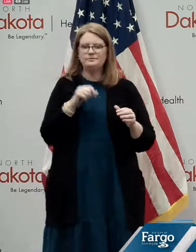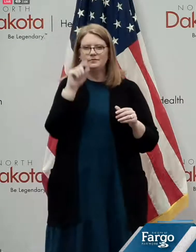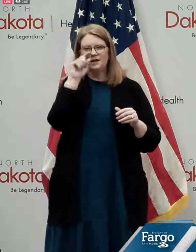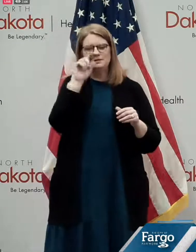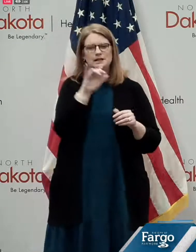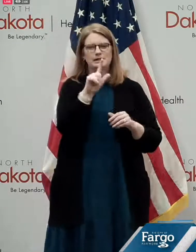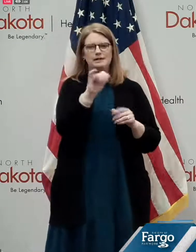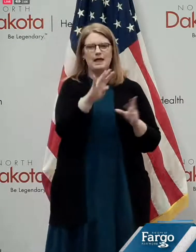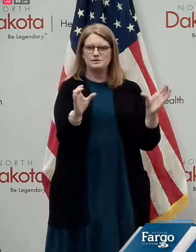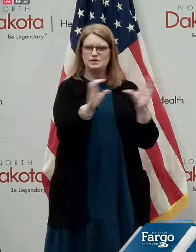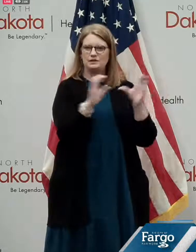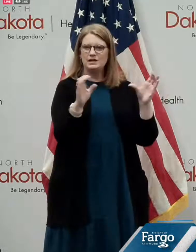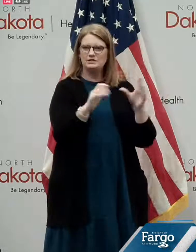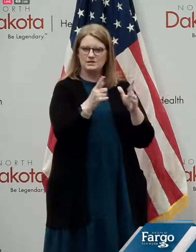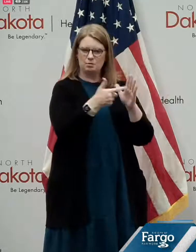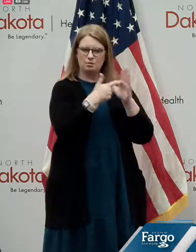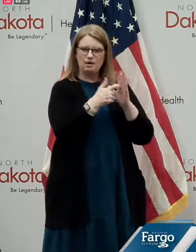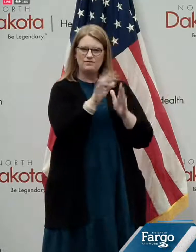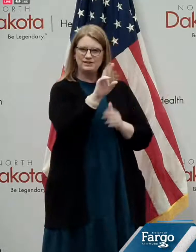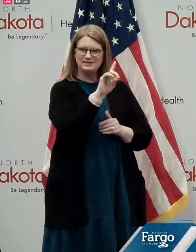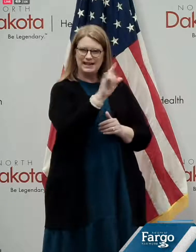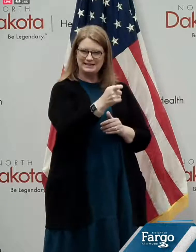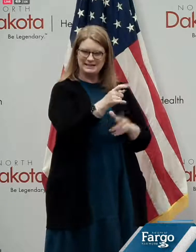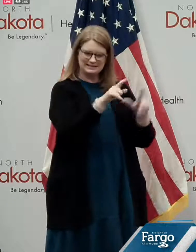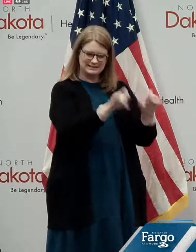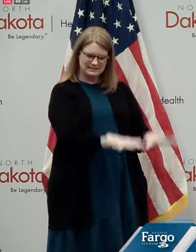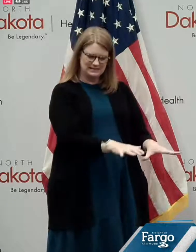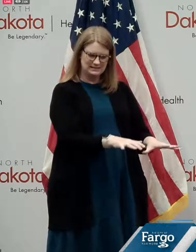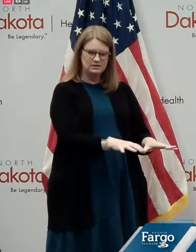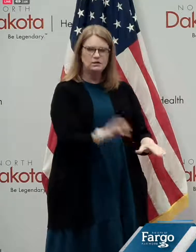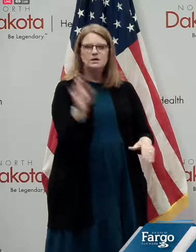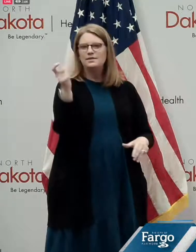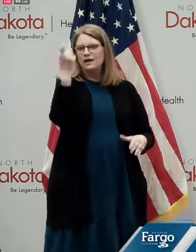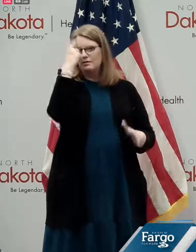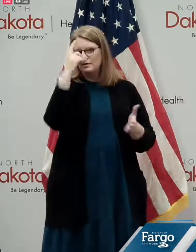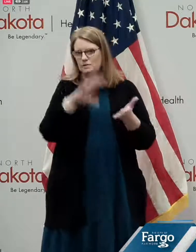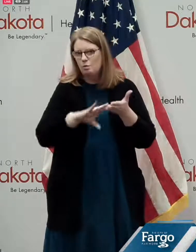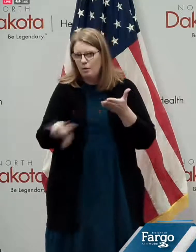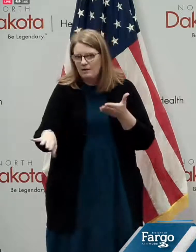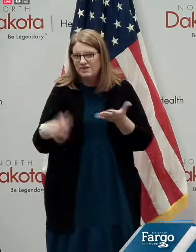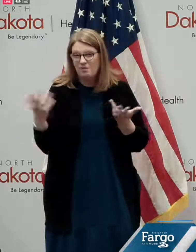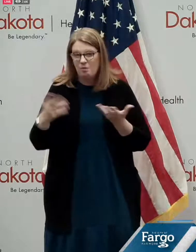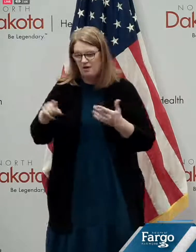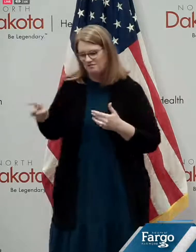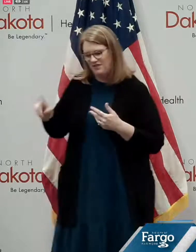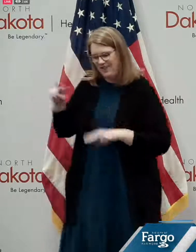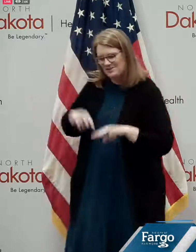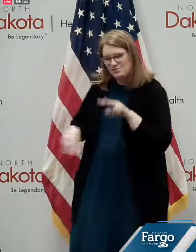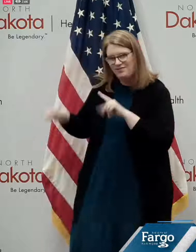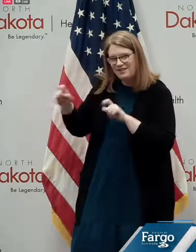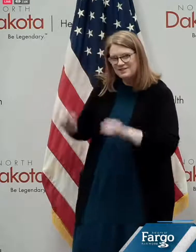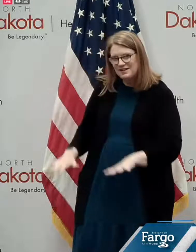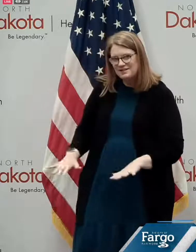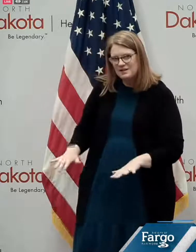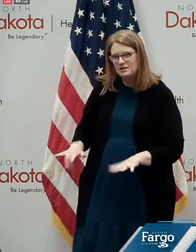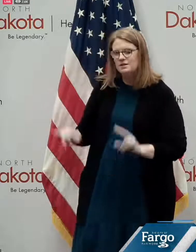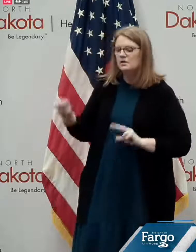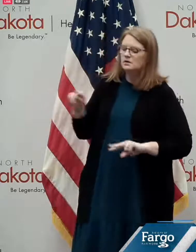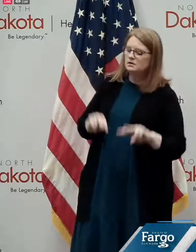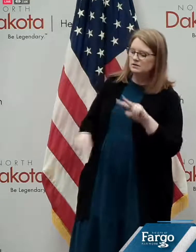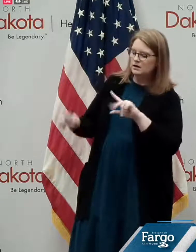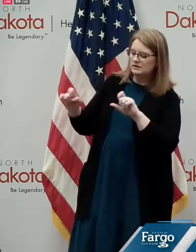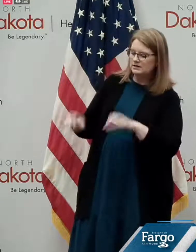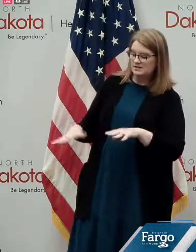certification that is required for diagnostic tests. The government has waived that for surveillance testing. So again, if we were doing surveillance testing across